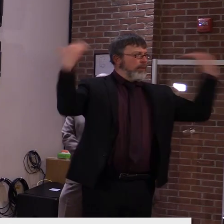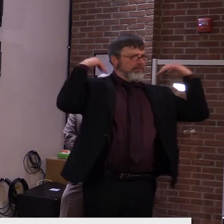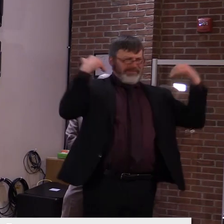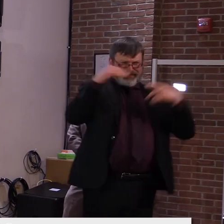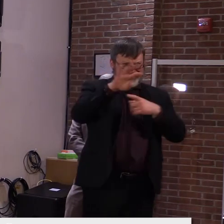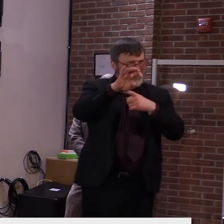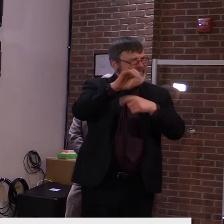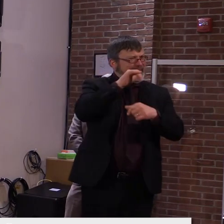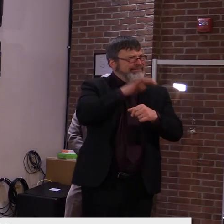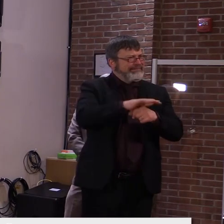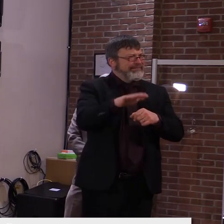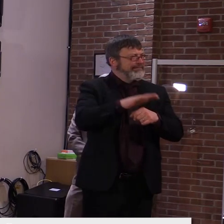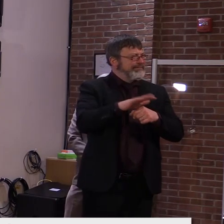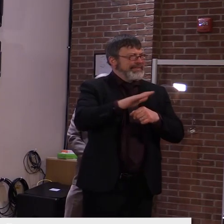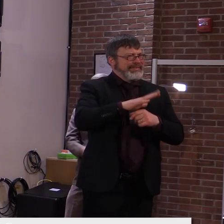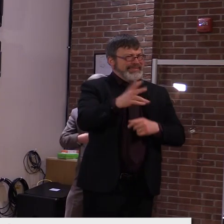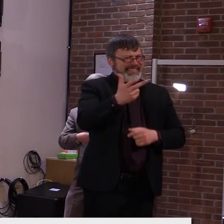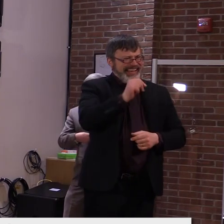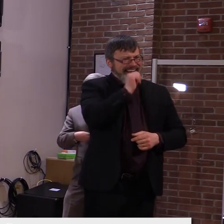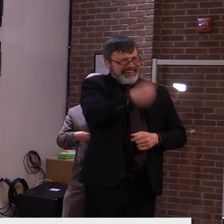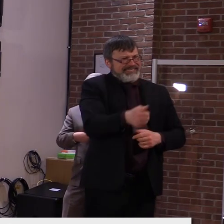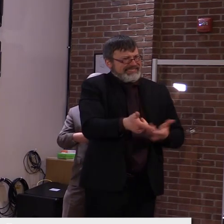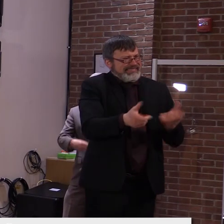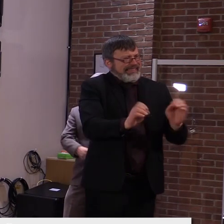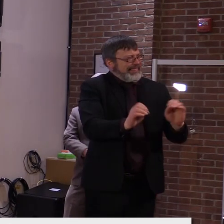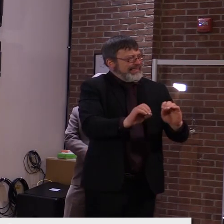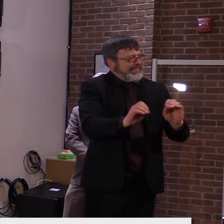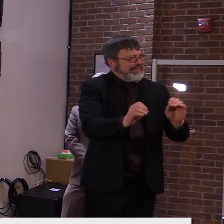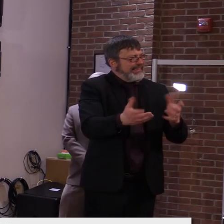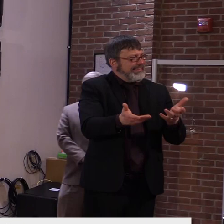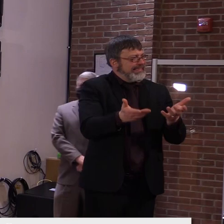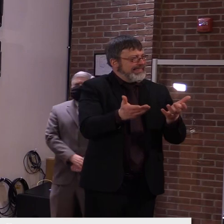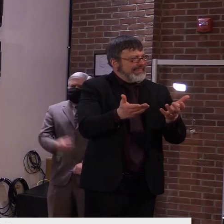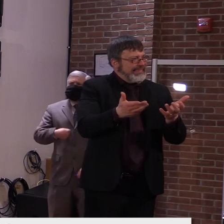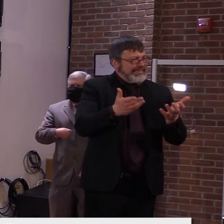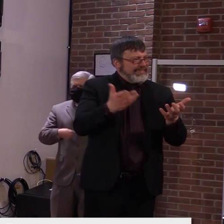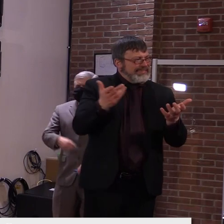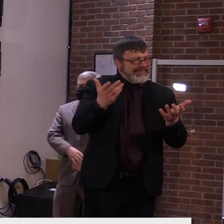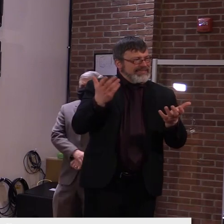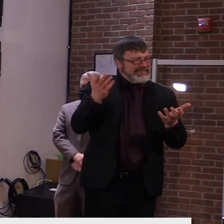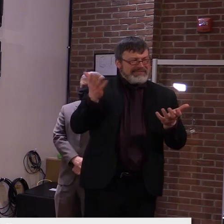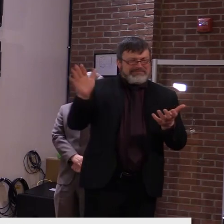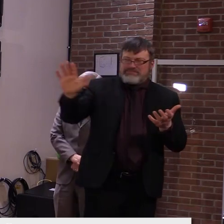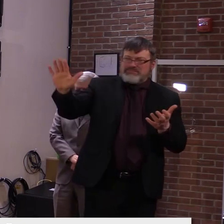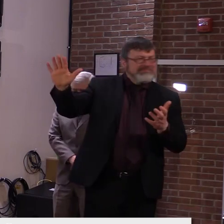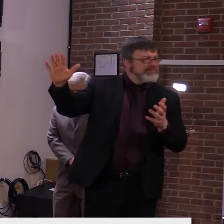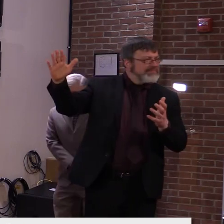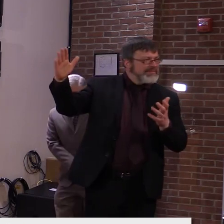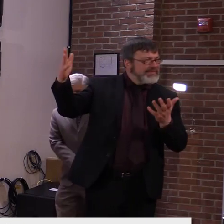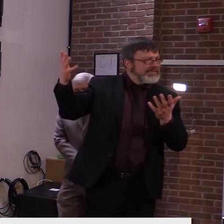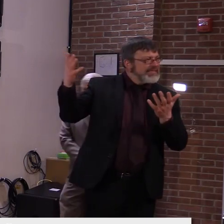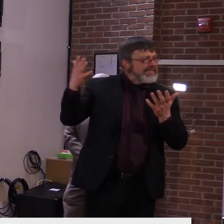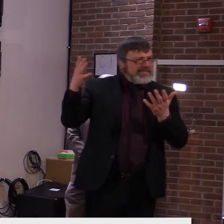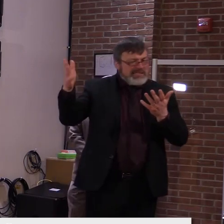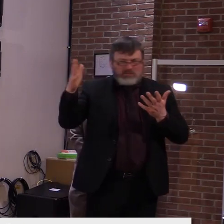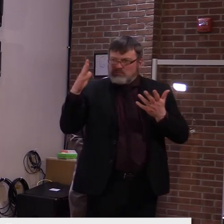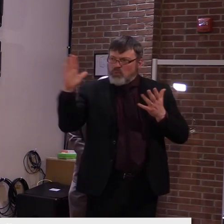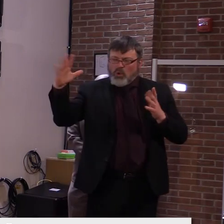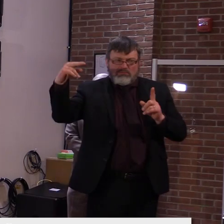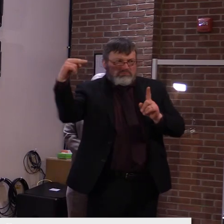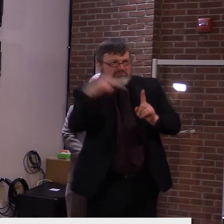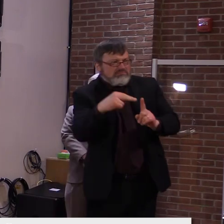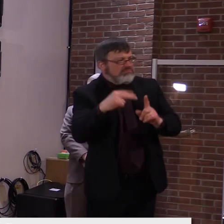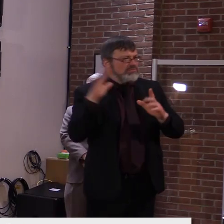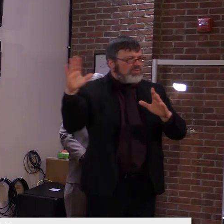nothing. So I'm interested in your personal response. What directives can you take as governor, as the CEO of the